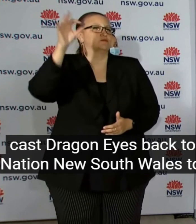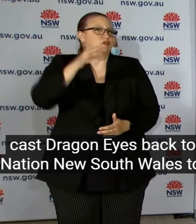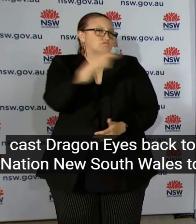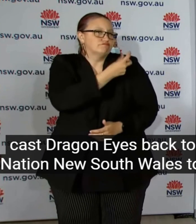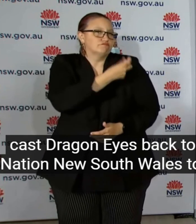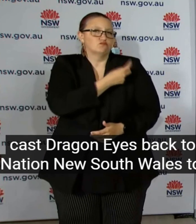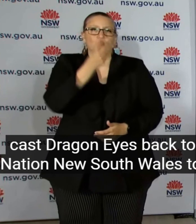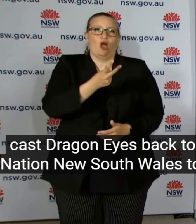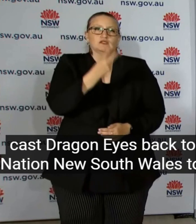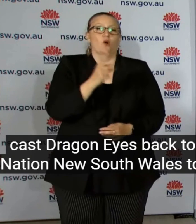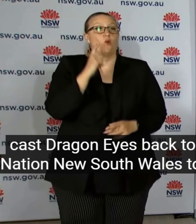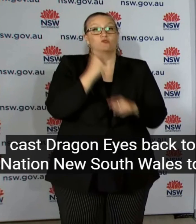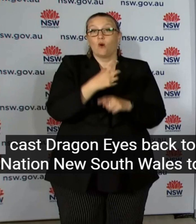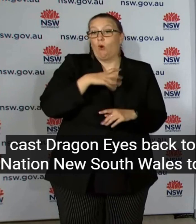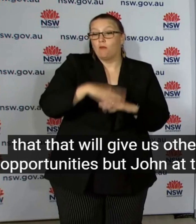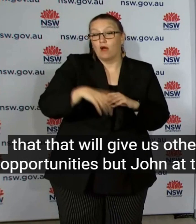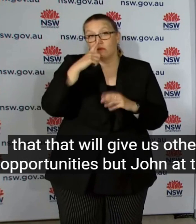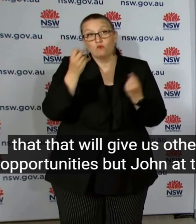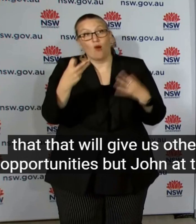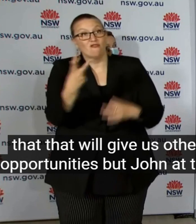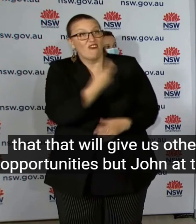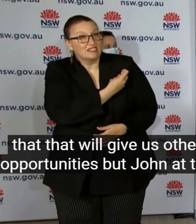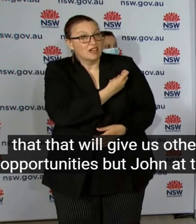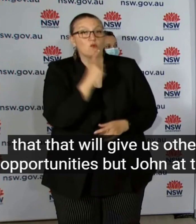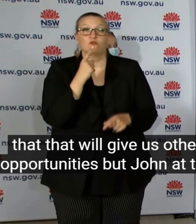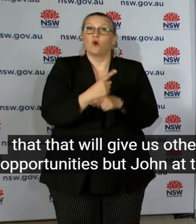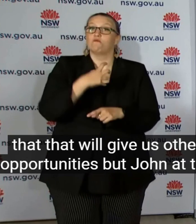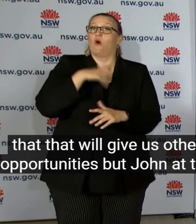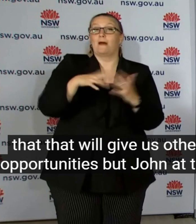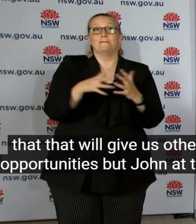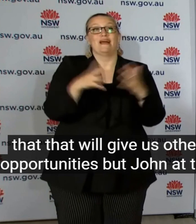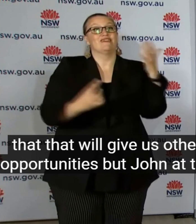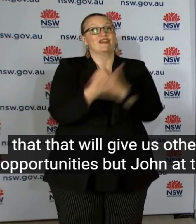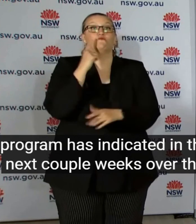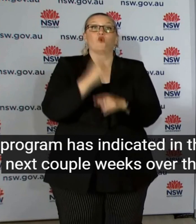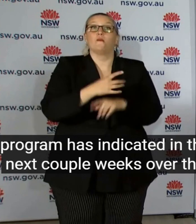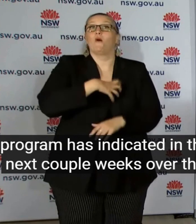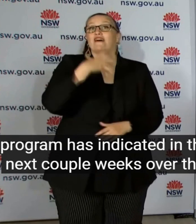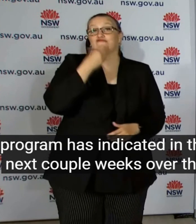unvaccinated people. We'll say more about major events. We'll say more about what Christmas looks like for so many families.